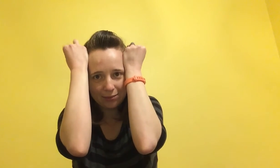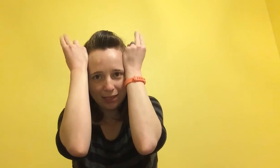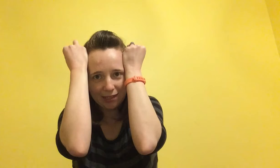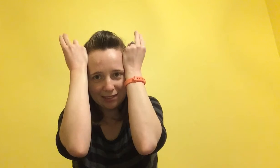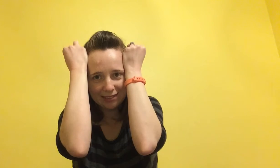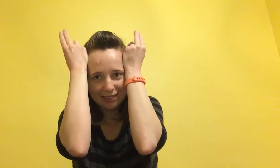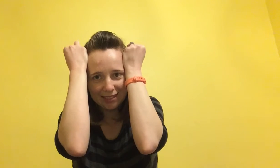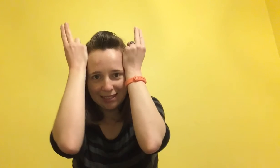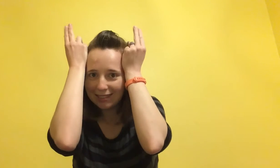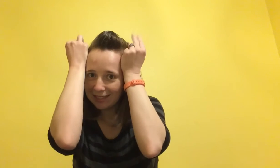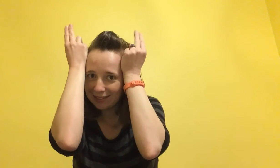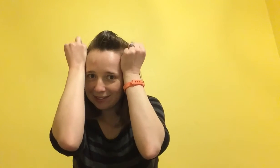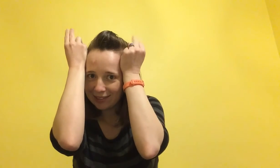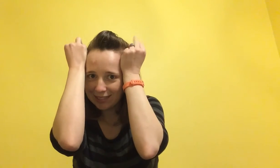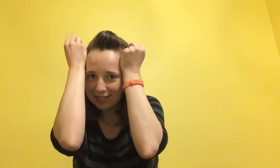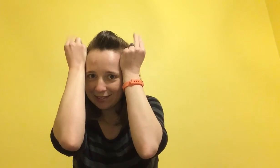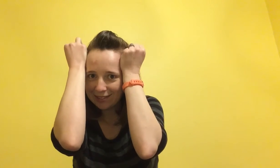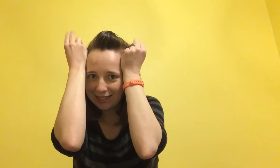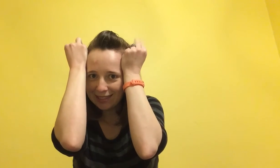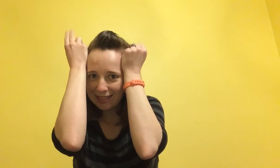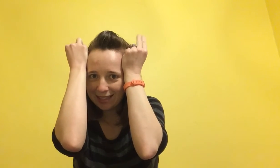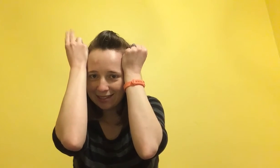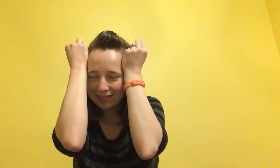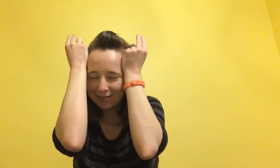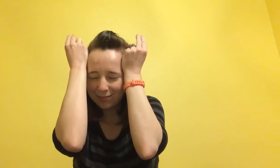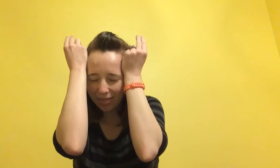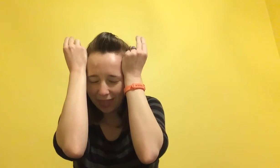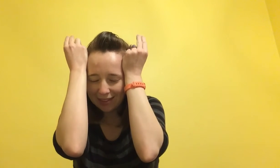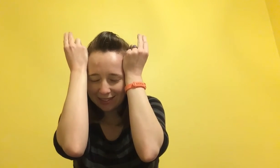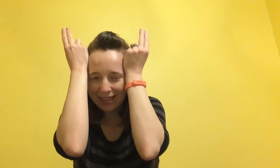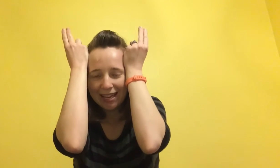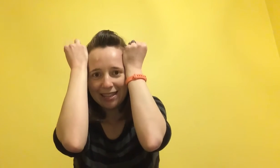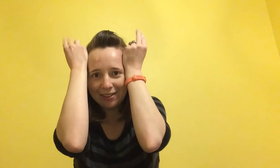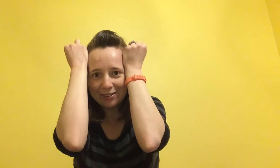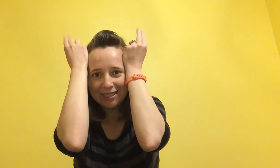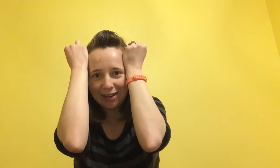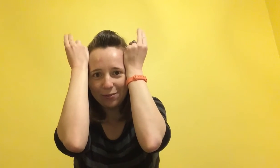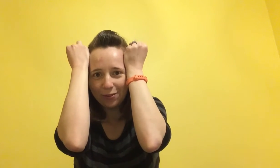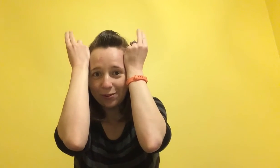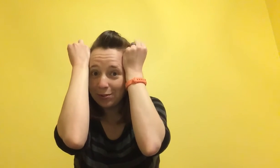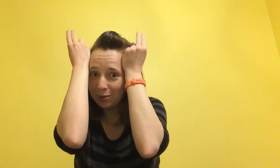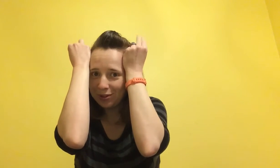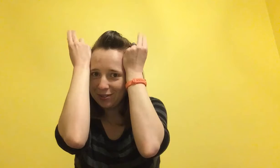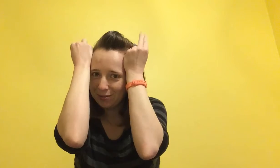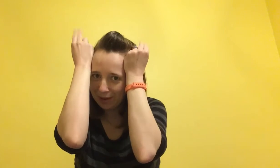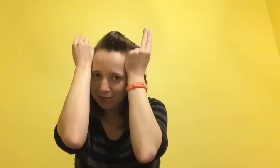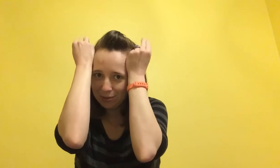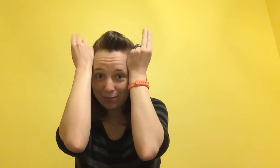way. That's also the other sign for the word rabbit or